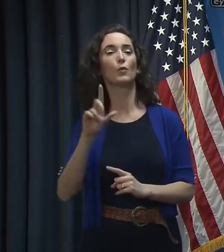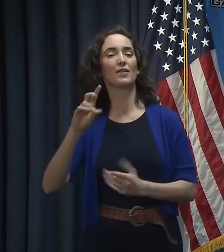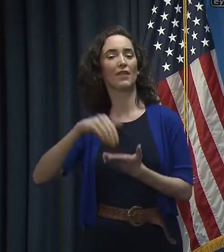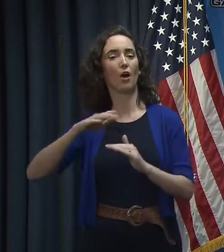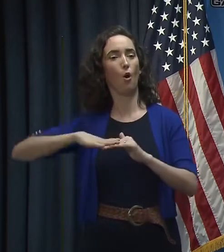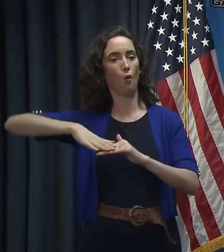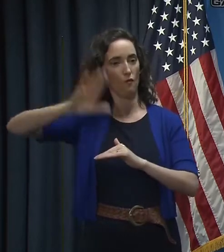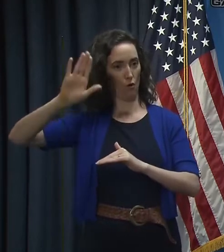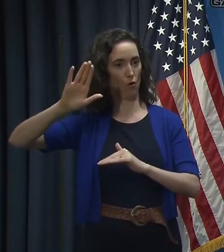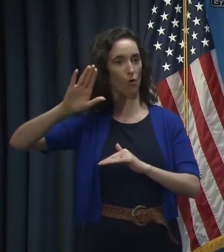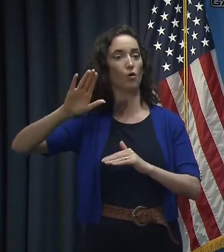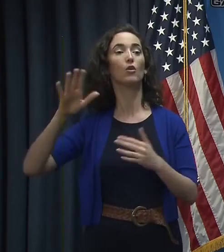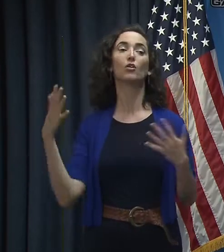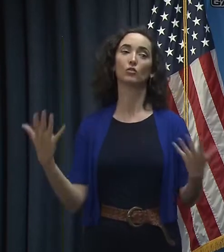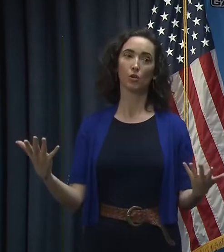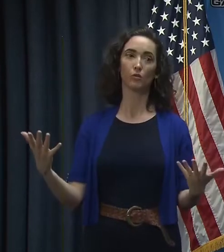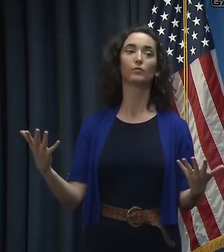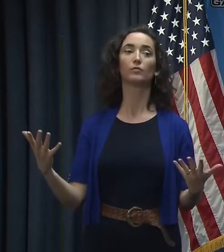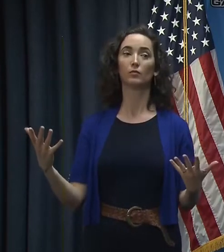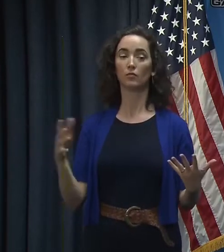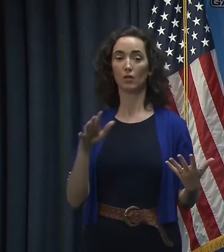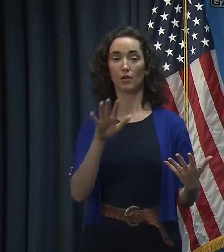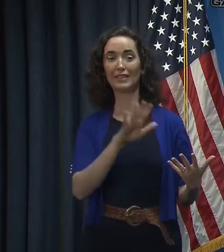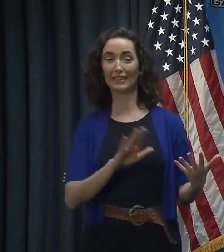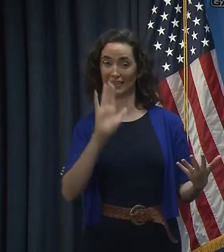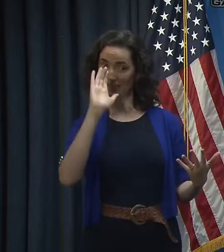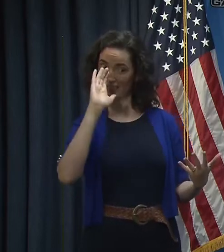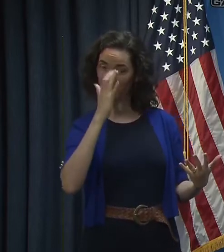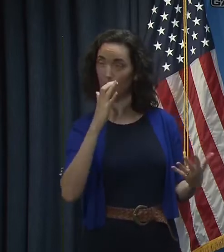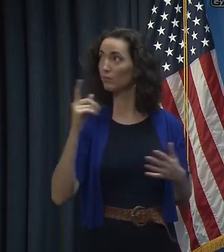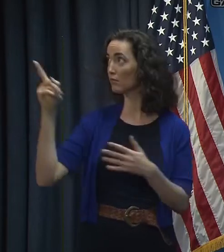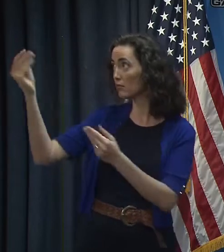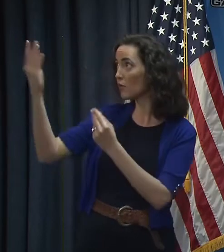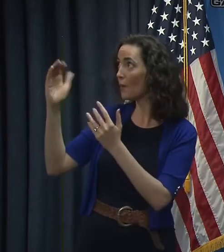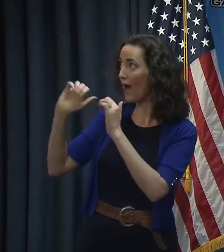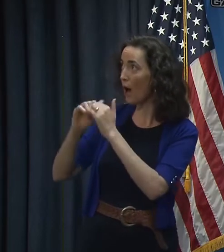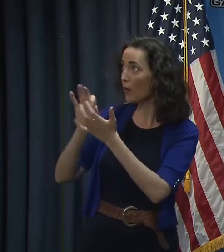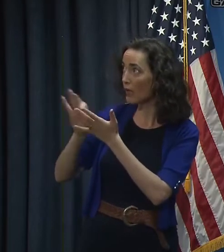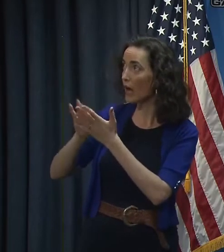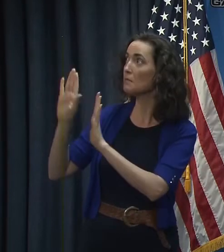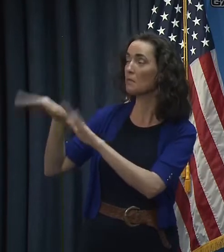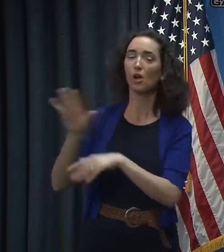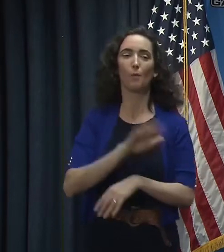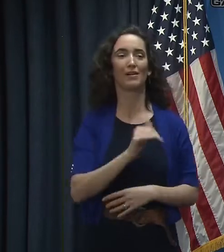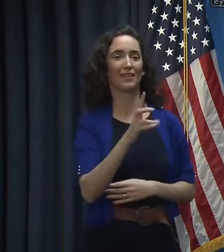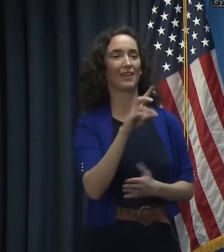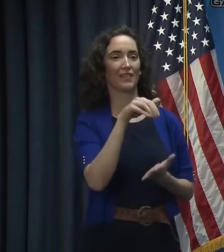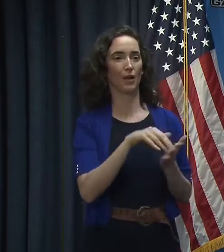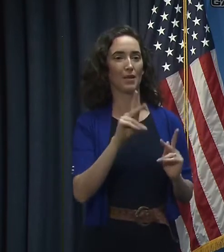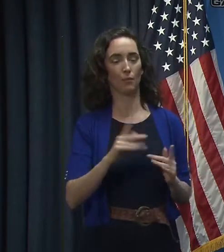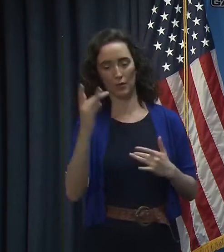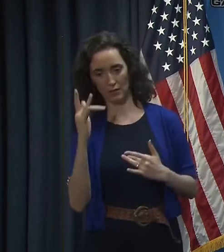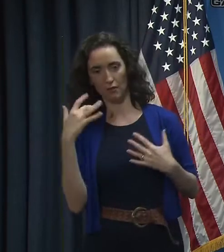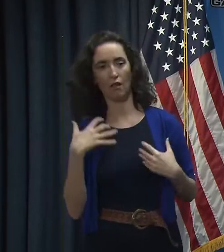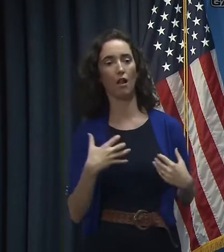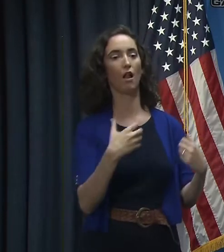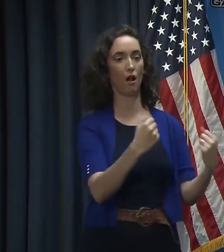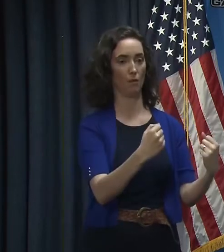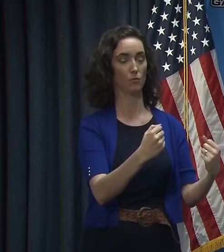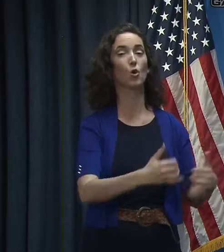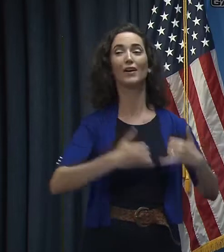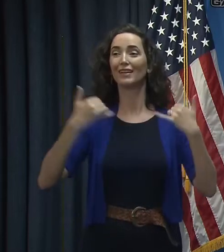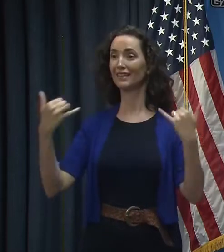been told to use, about 17,000 of those have recovered. Well, that means we've got at least 10,000 COVID-19 positive people